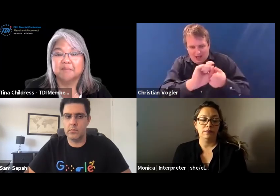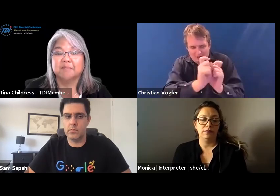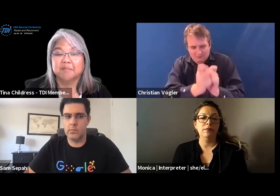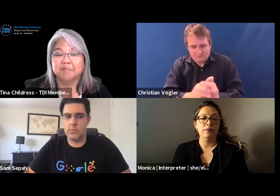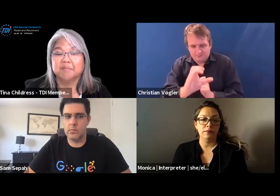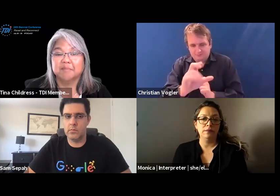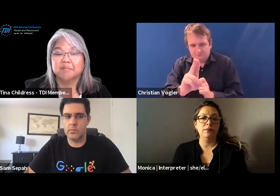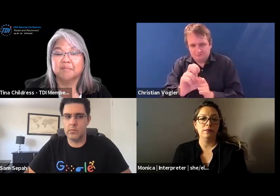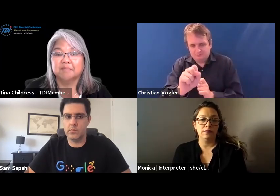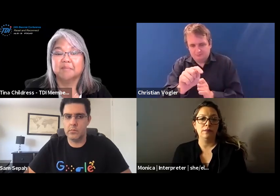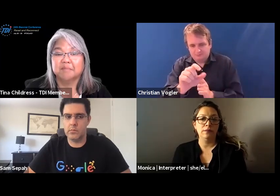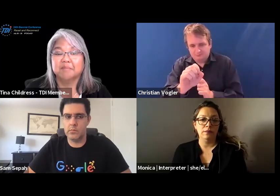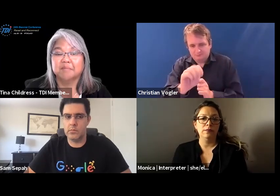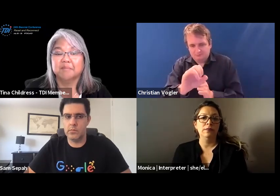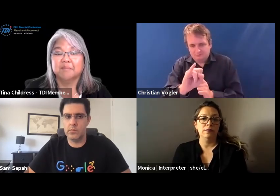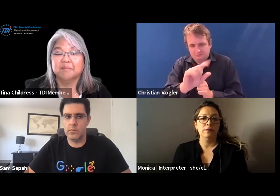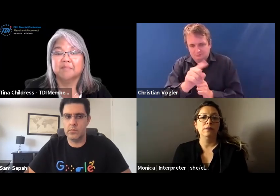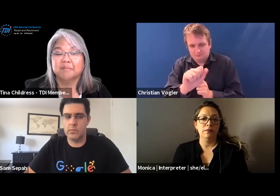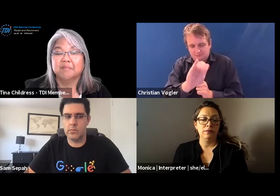balance between customization